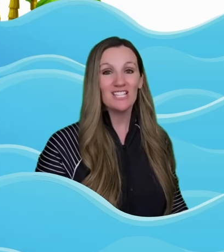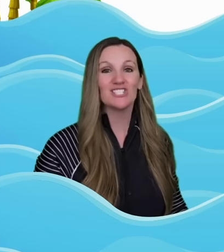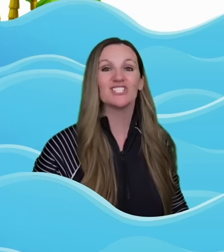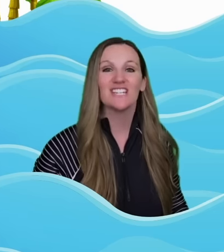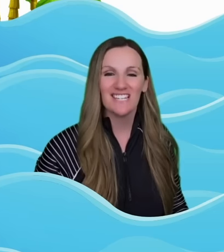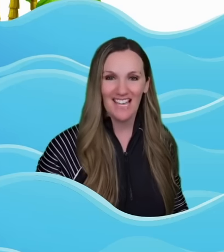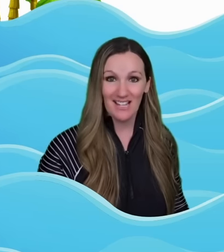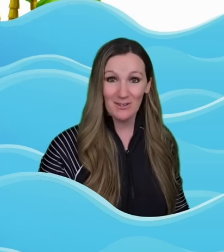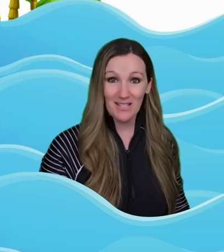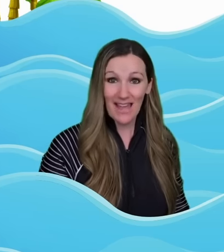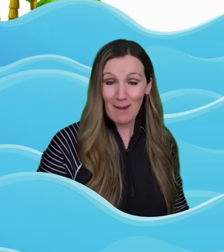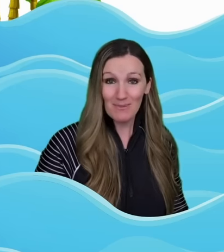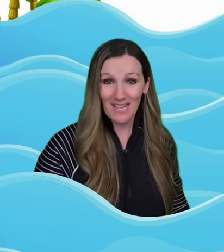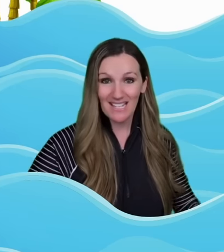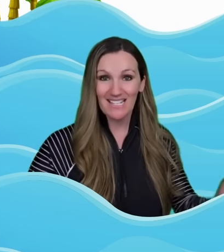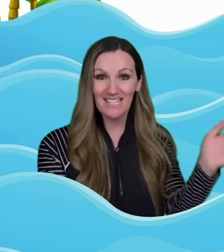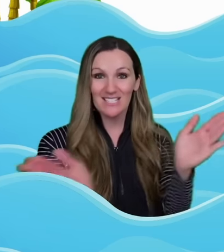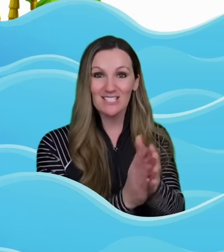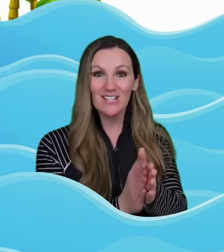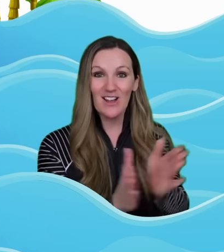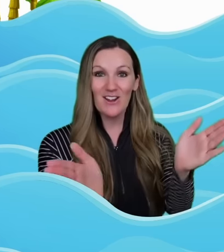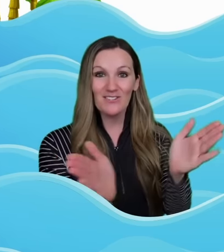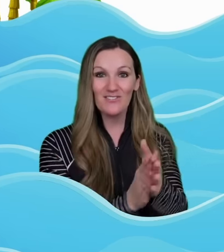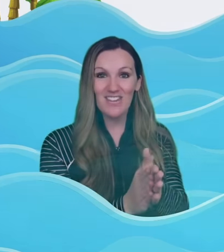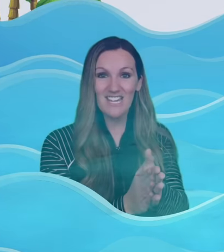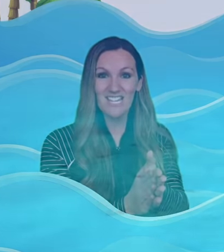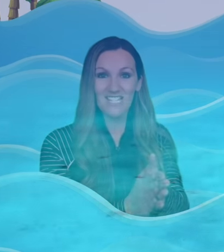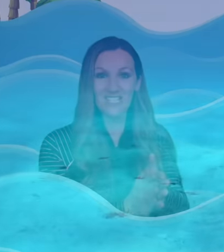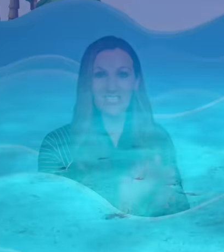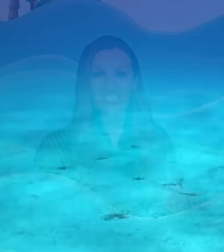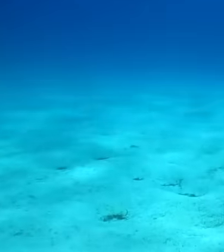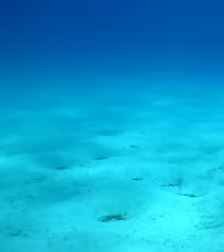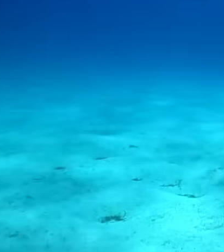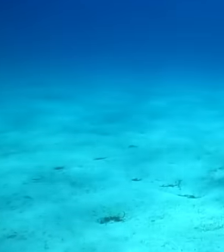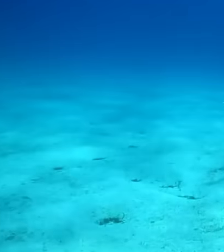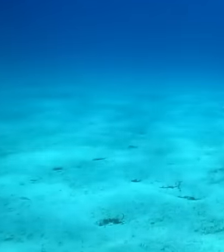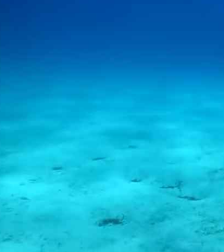Starfish. Can you clap it? Starfish.